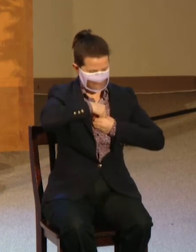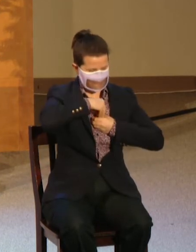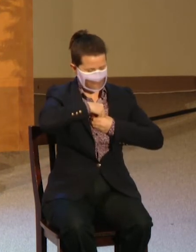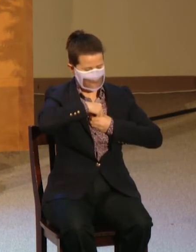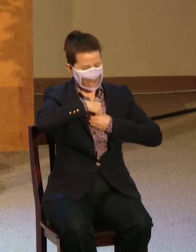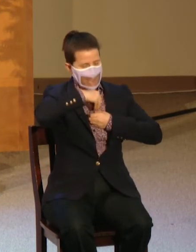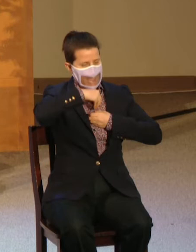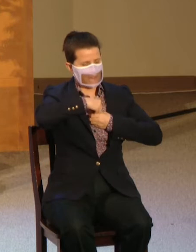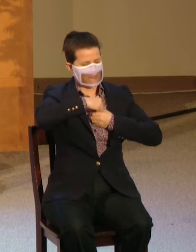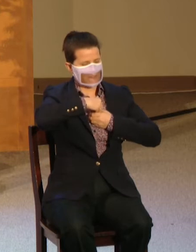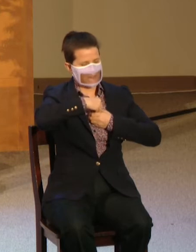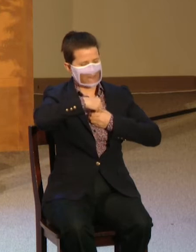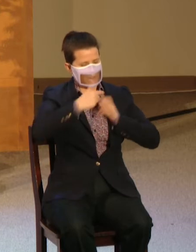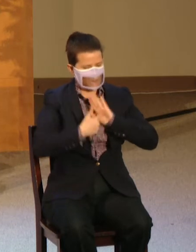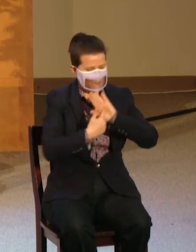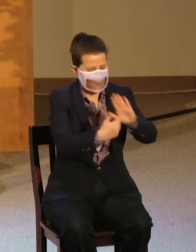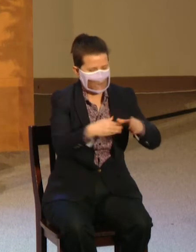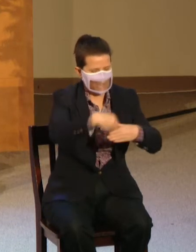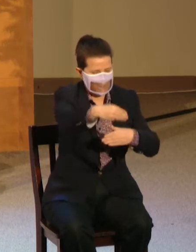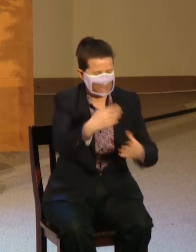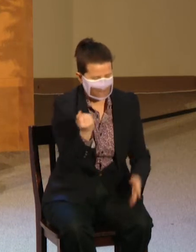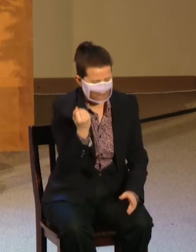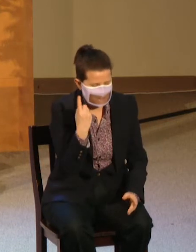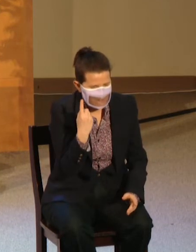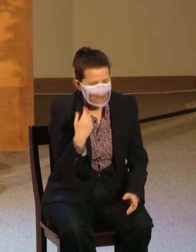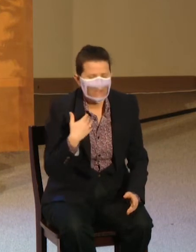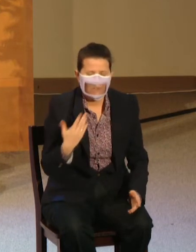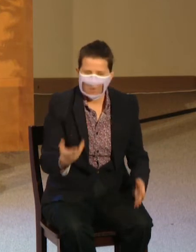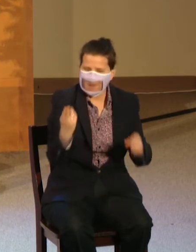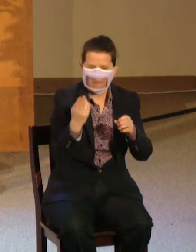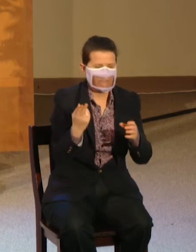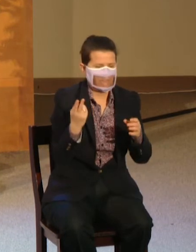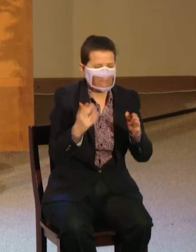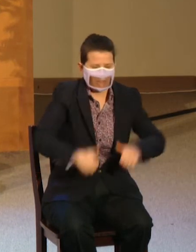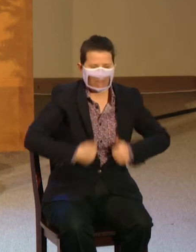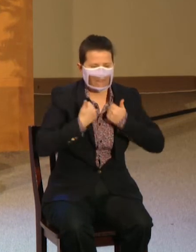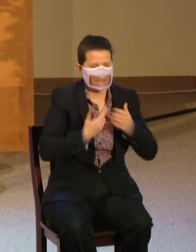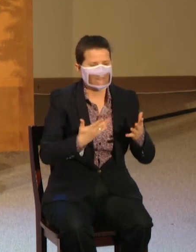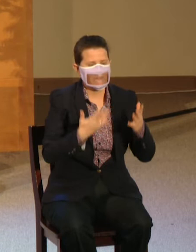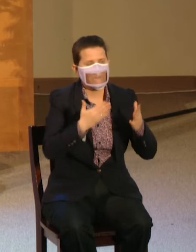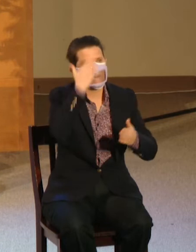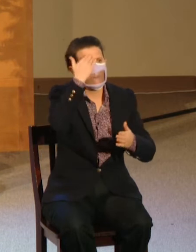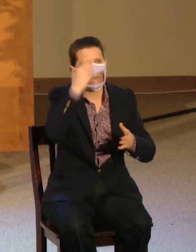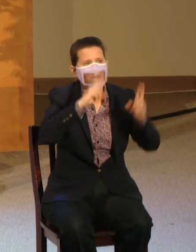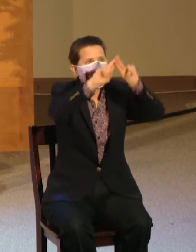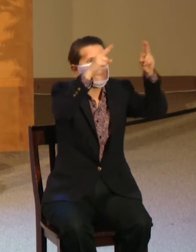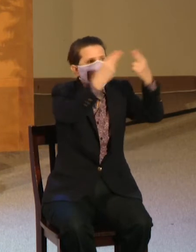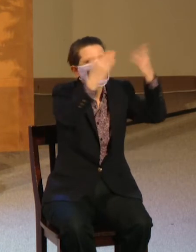live in an abundant universe. We aren't buying into that lack consciousness. And the universe opens up and provides for